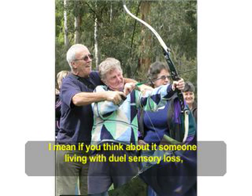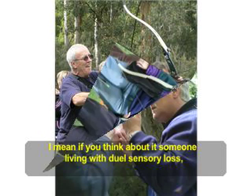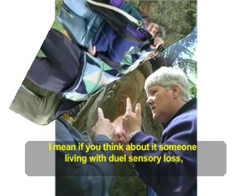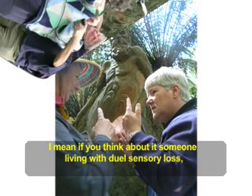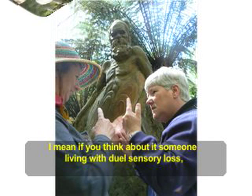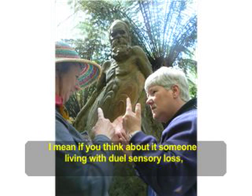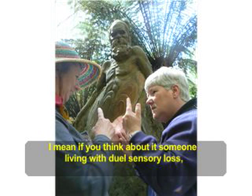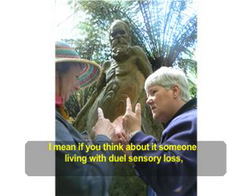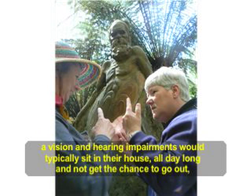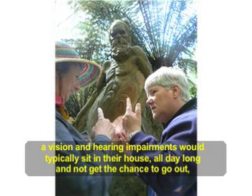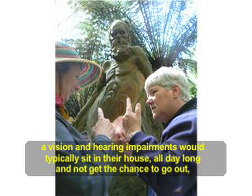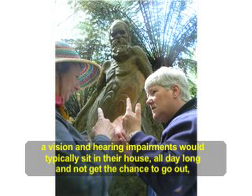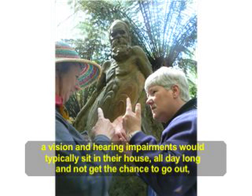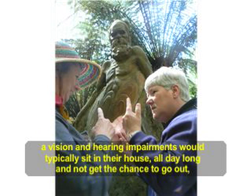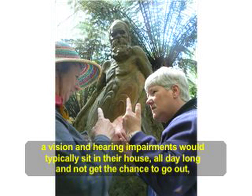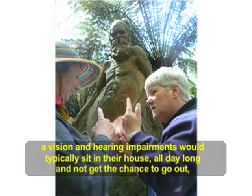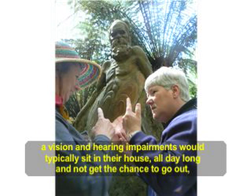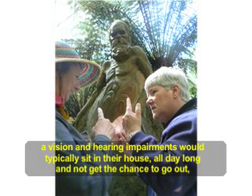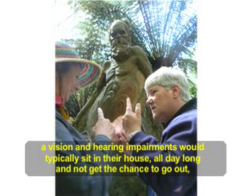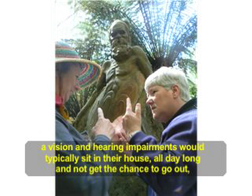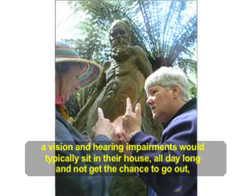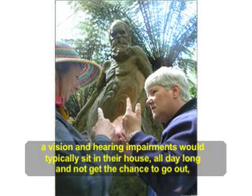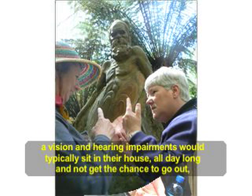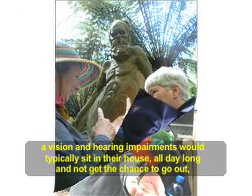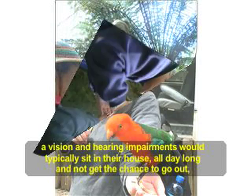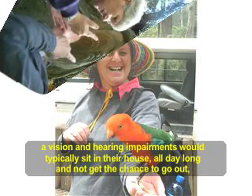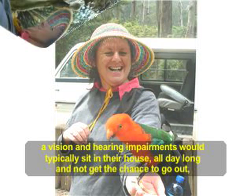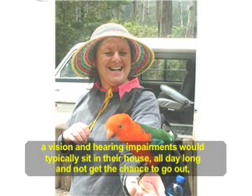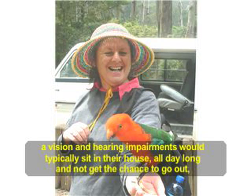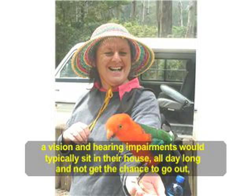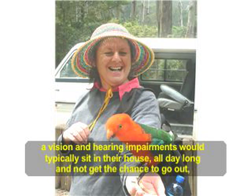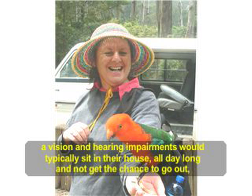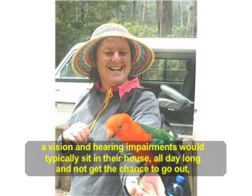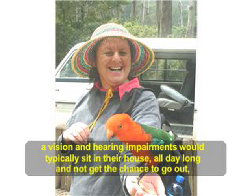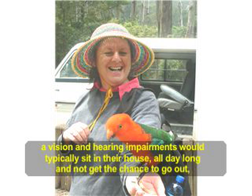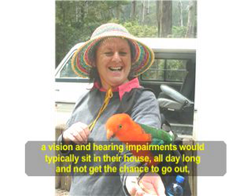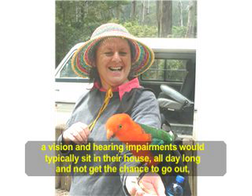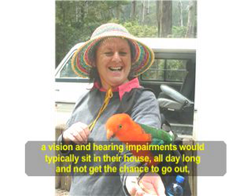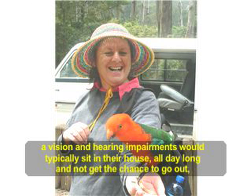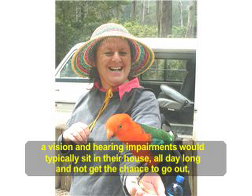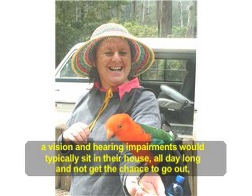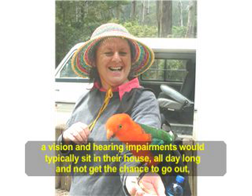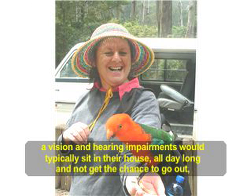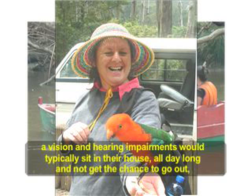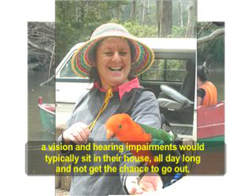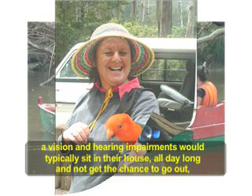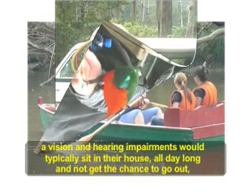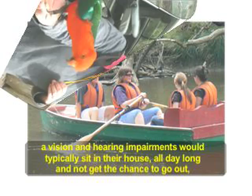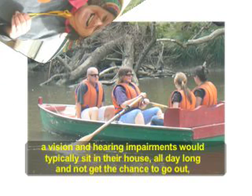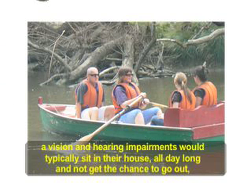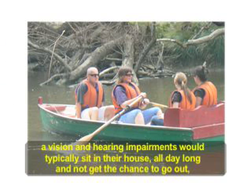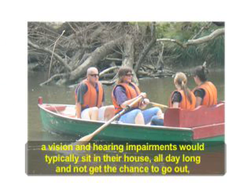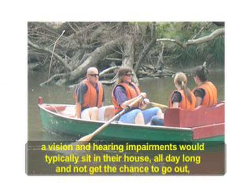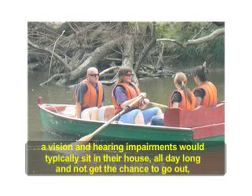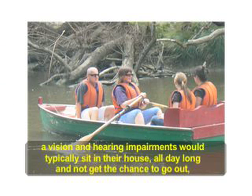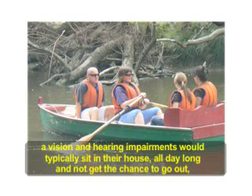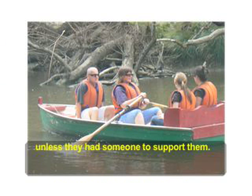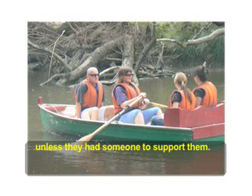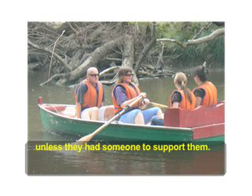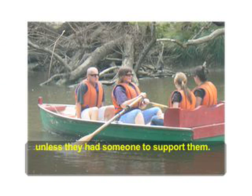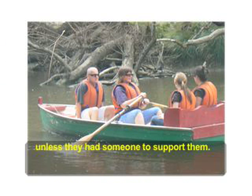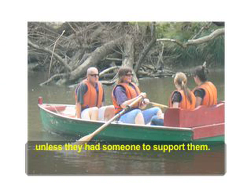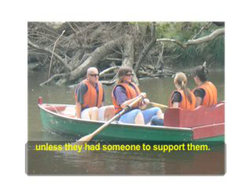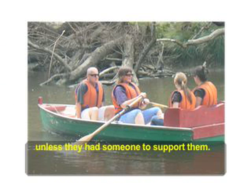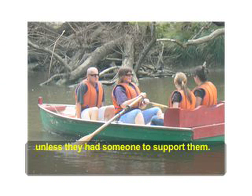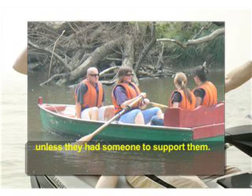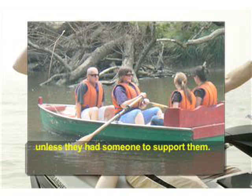living with a dual sensory loss, vision and hearing impairments, would typically sit in their house all day long and not get the chance to go out